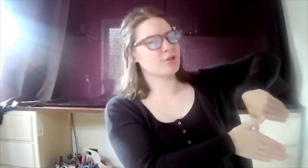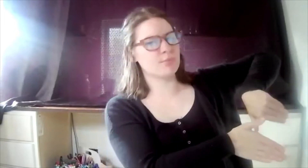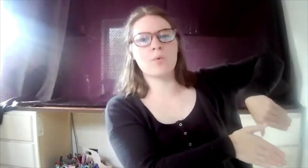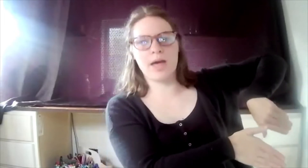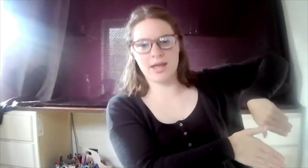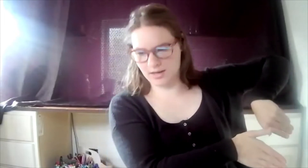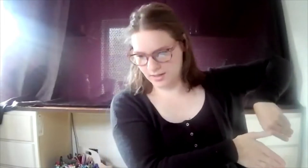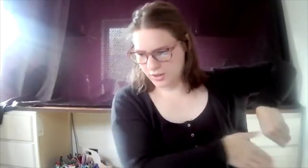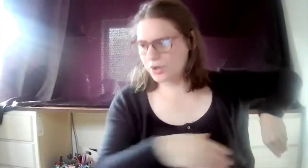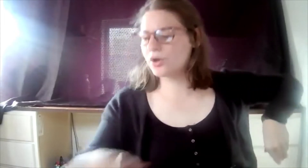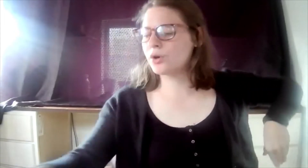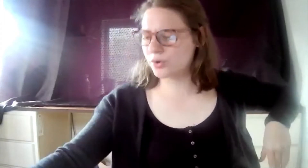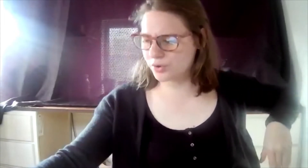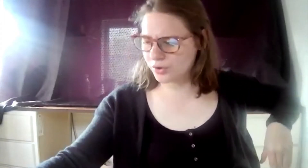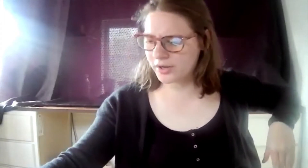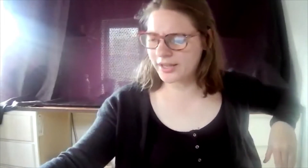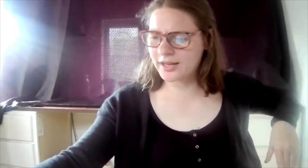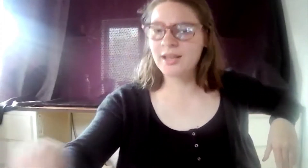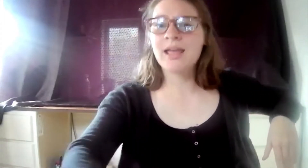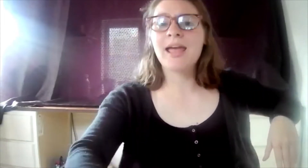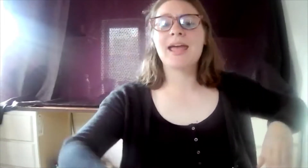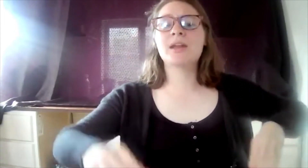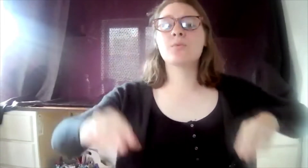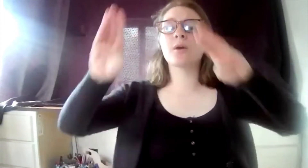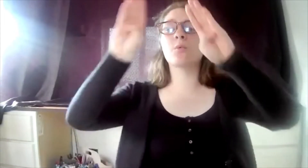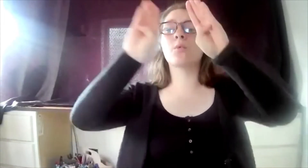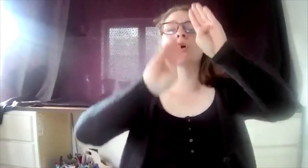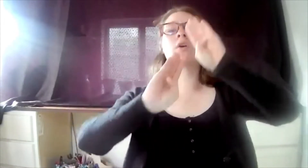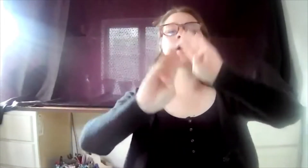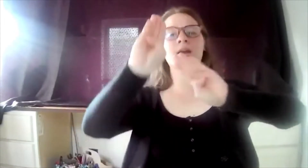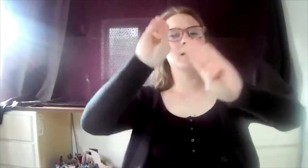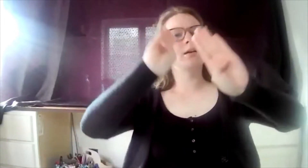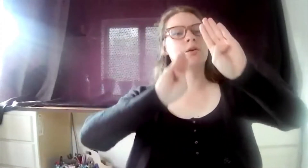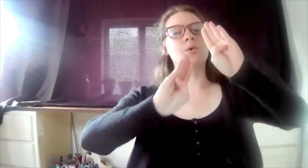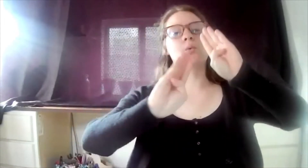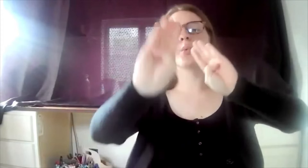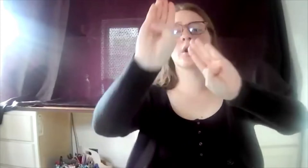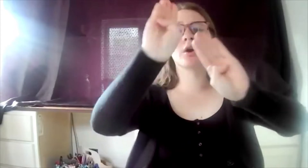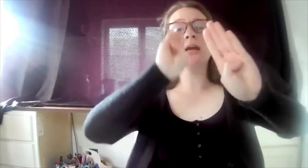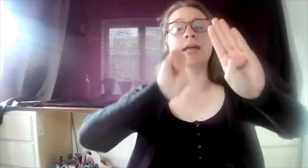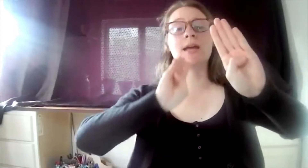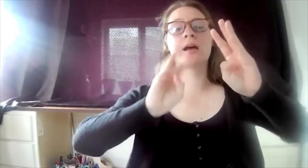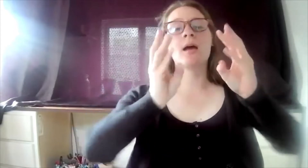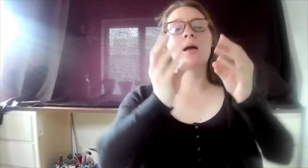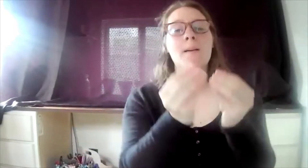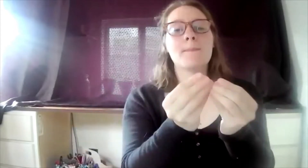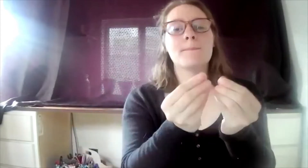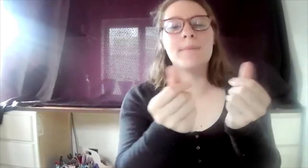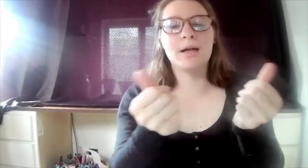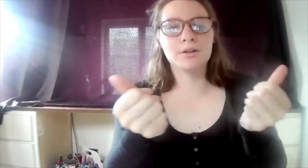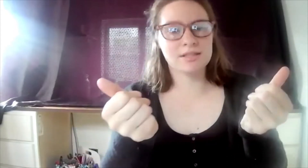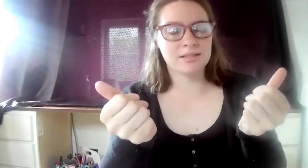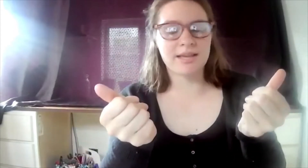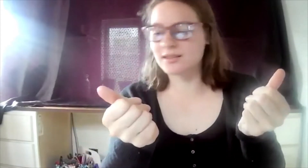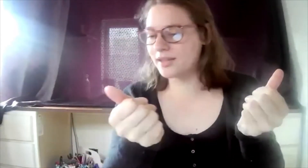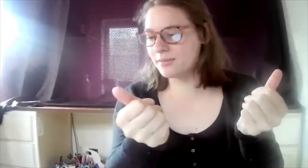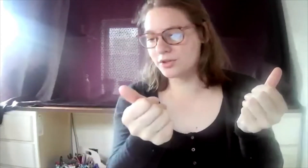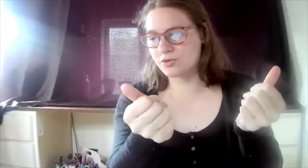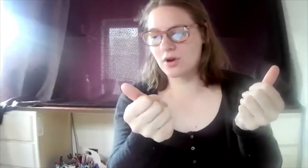them away. Good. And where worry melts like lemon